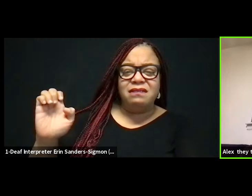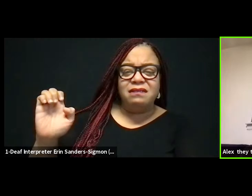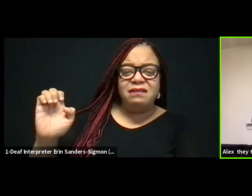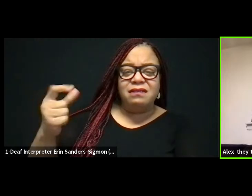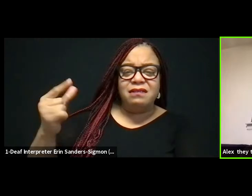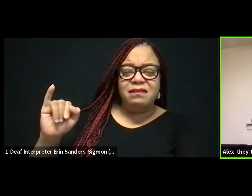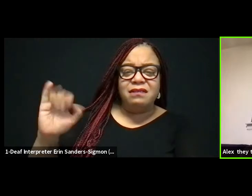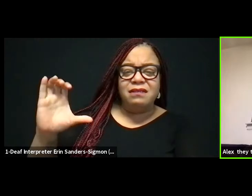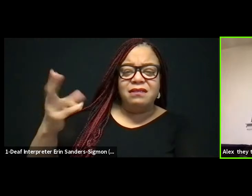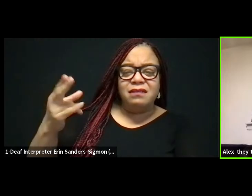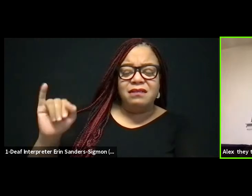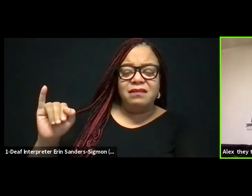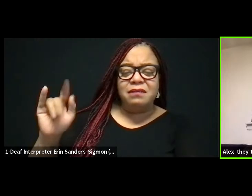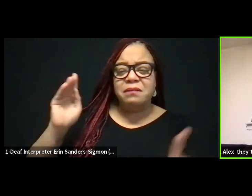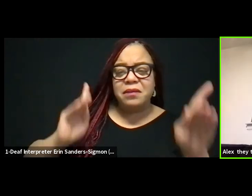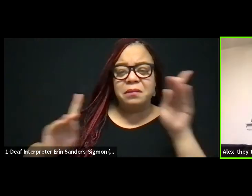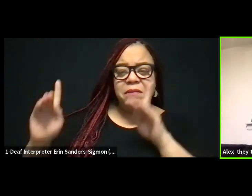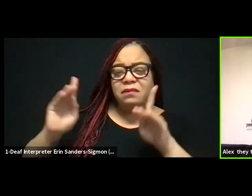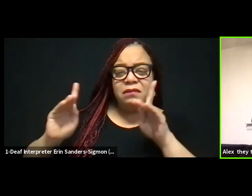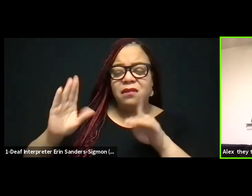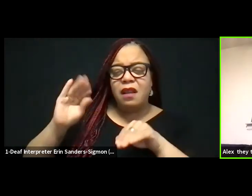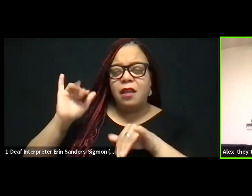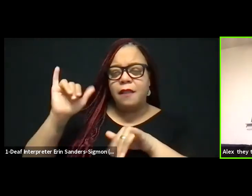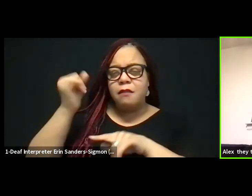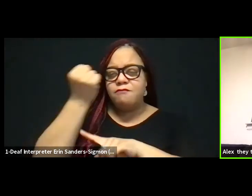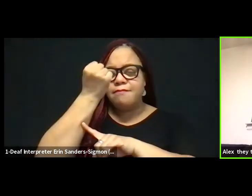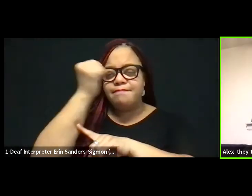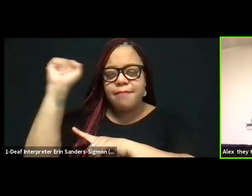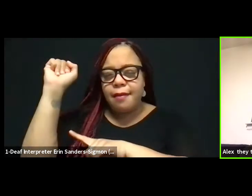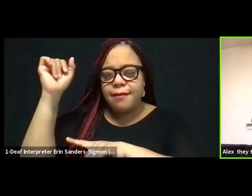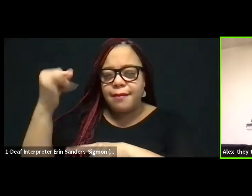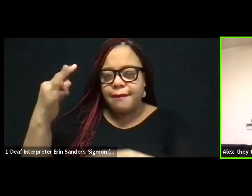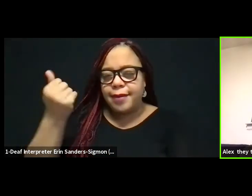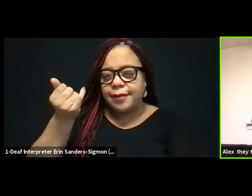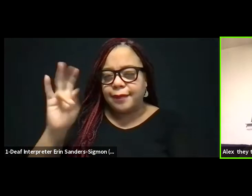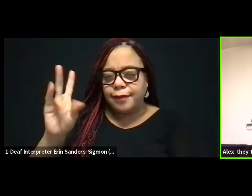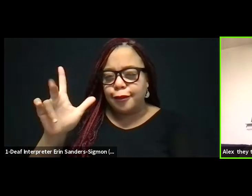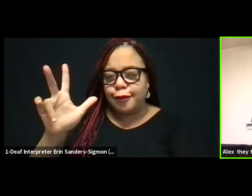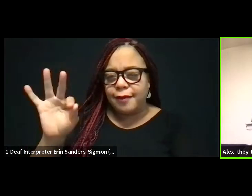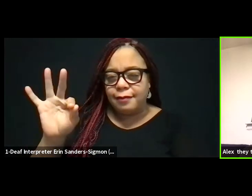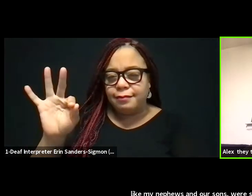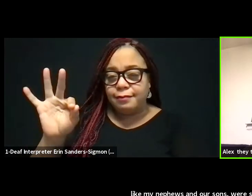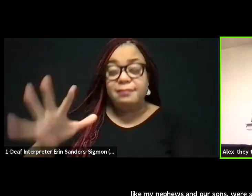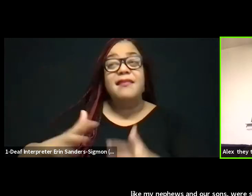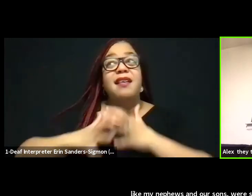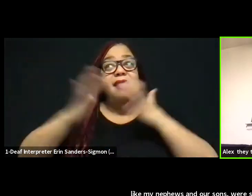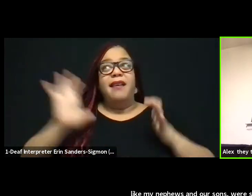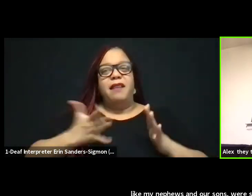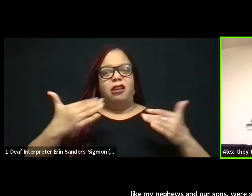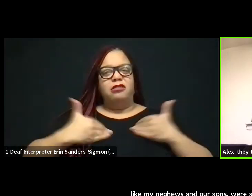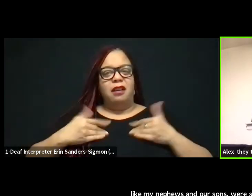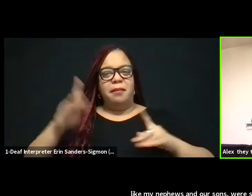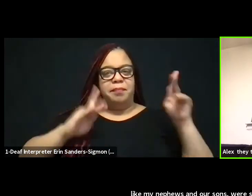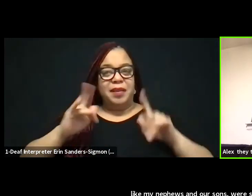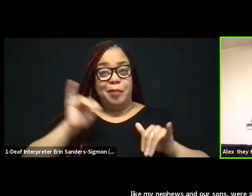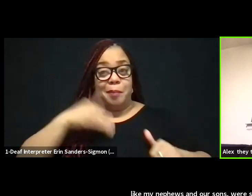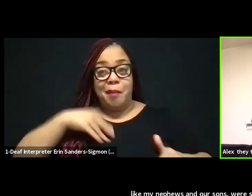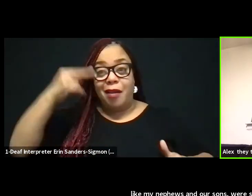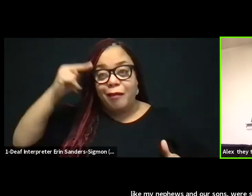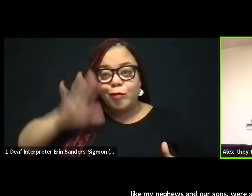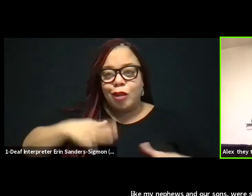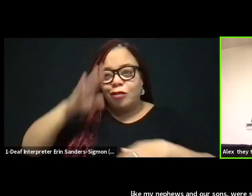were saying that like, yo, you know, we don't learn this in our schools. This education isn't given in our schools. And that in